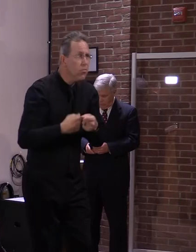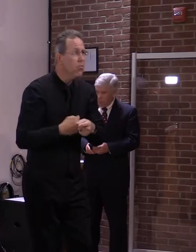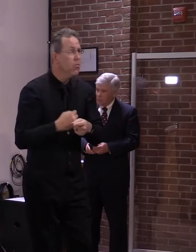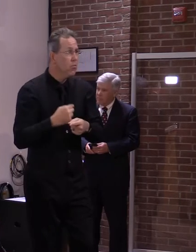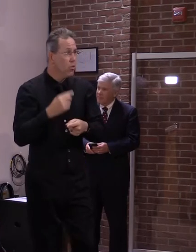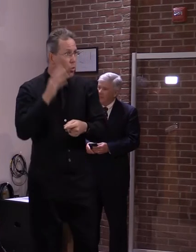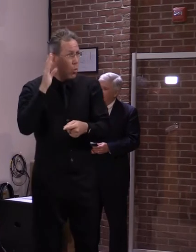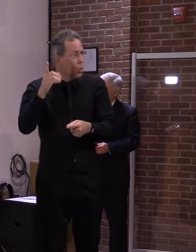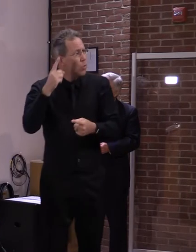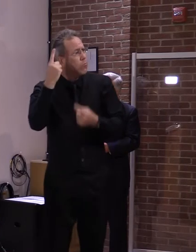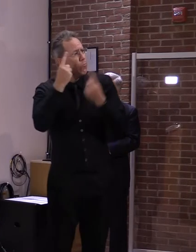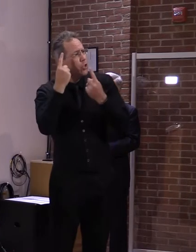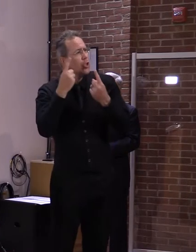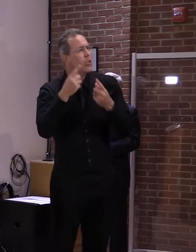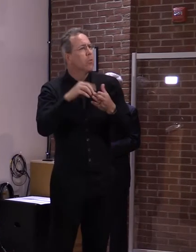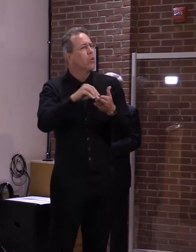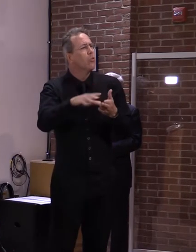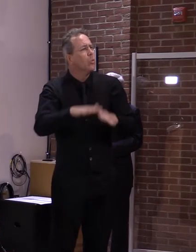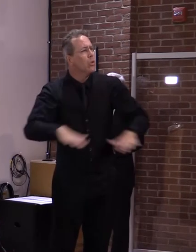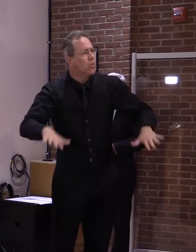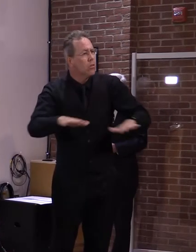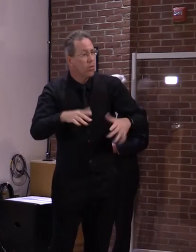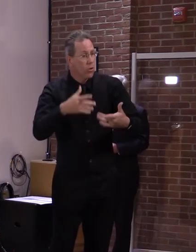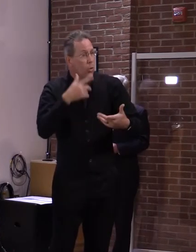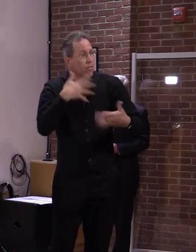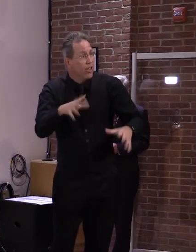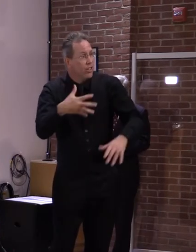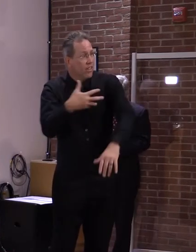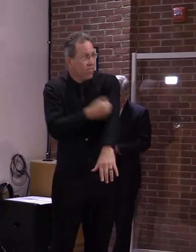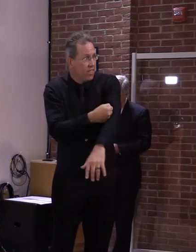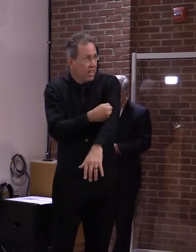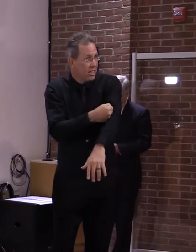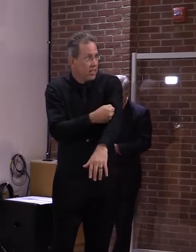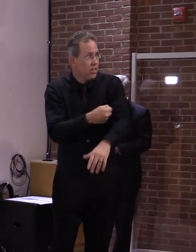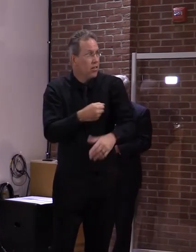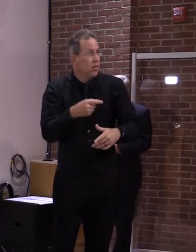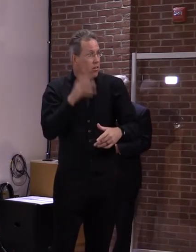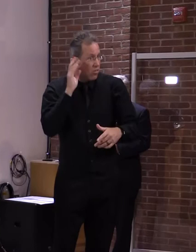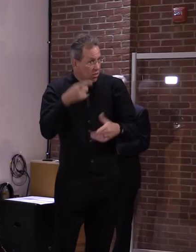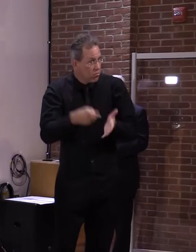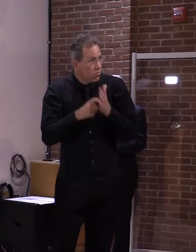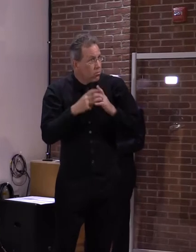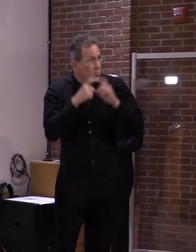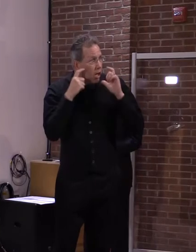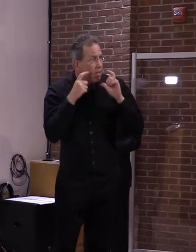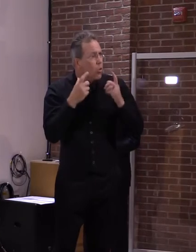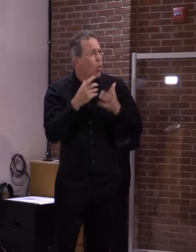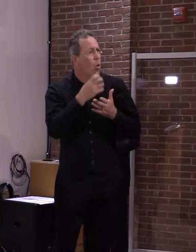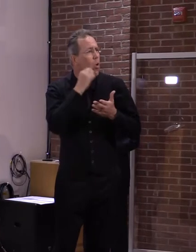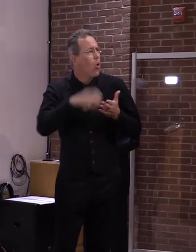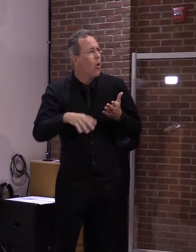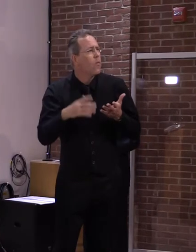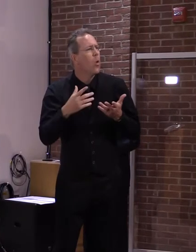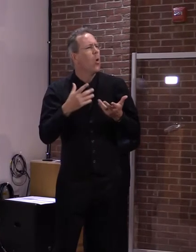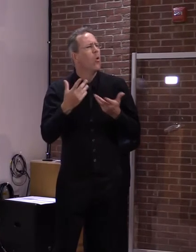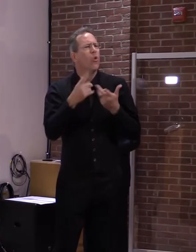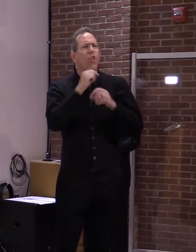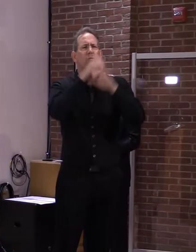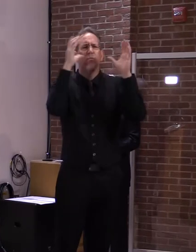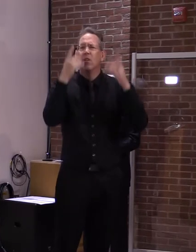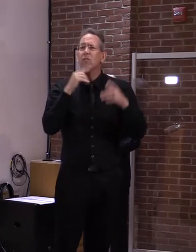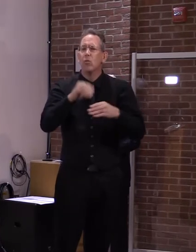they'll need to wear a mask? And if so, will you be requiring proof of vaccination?